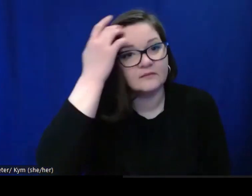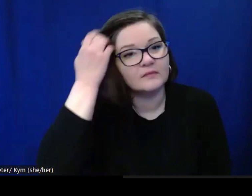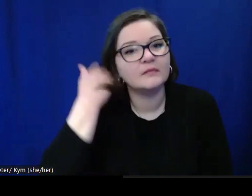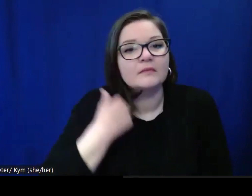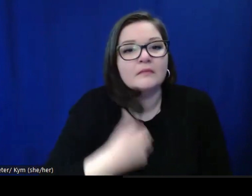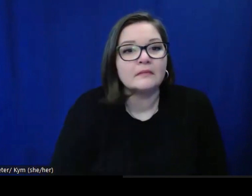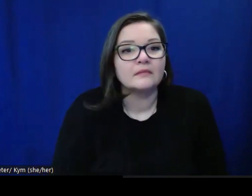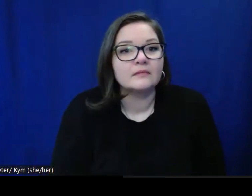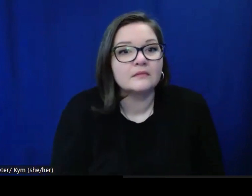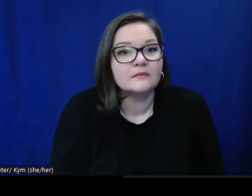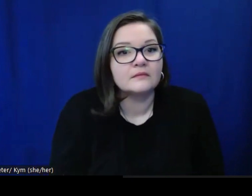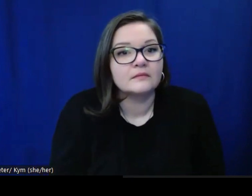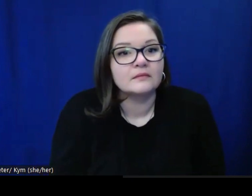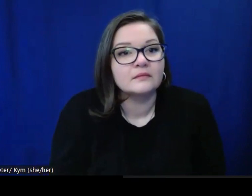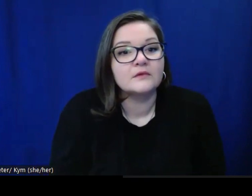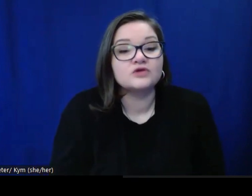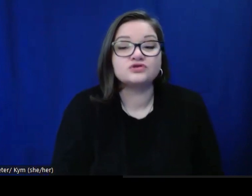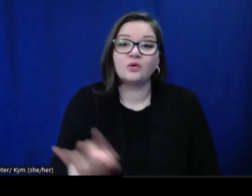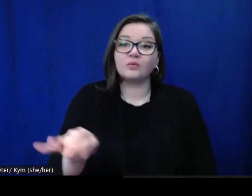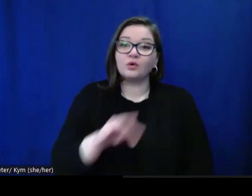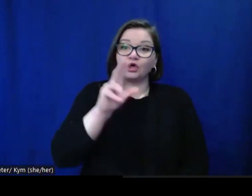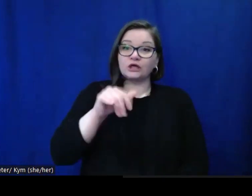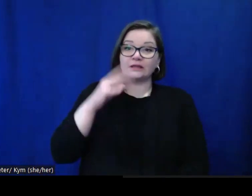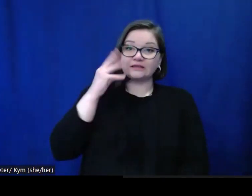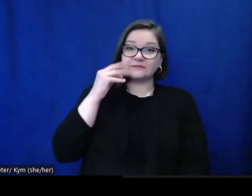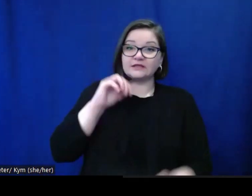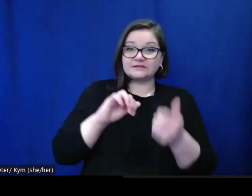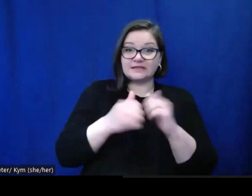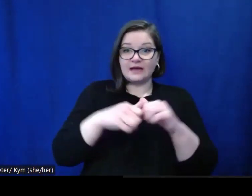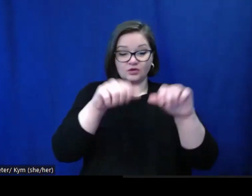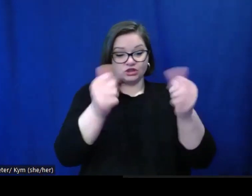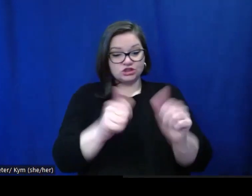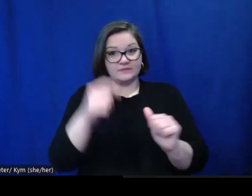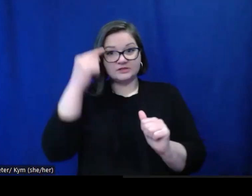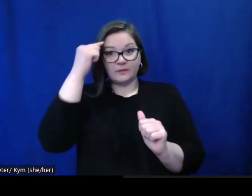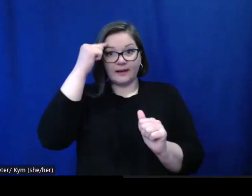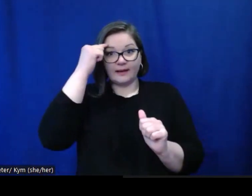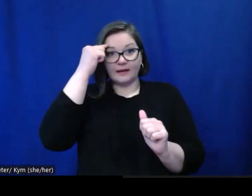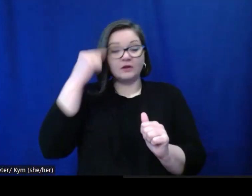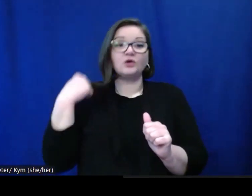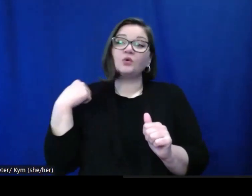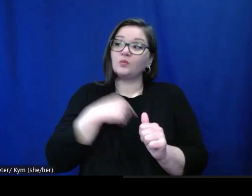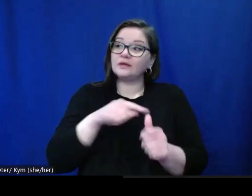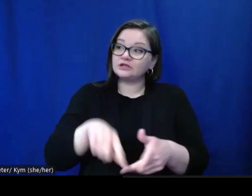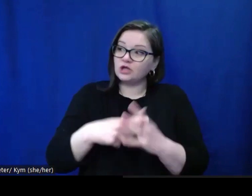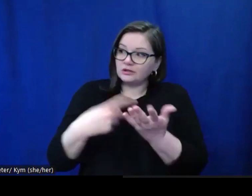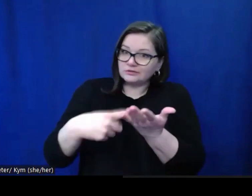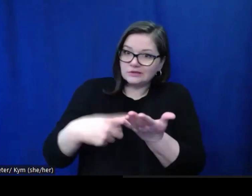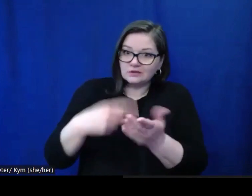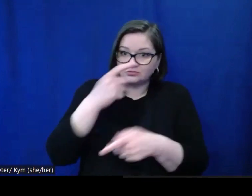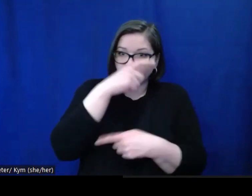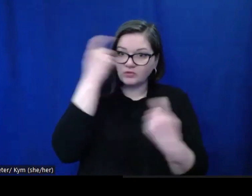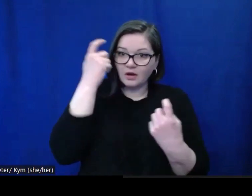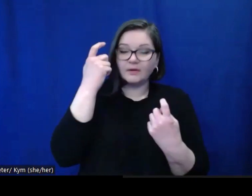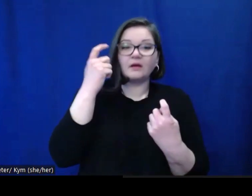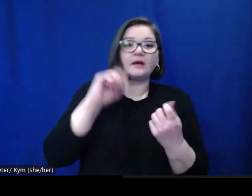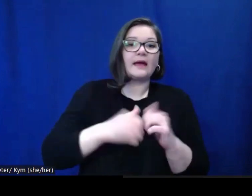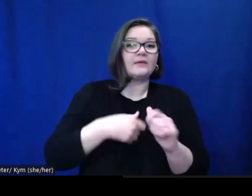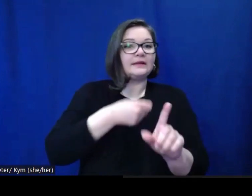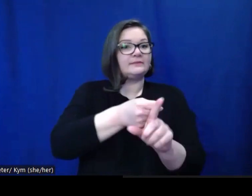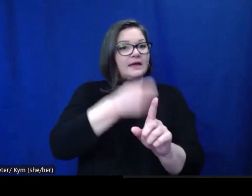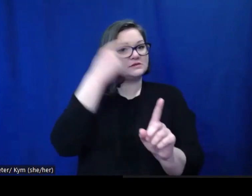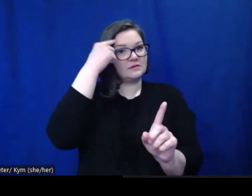So early experiences and how does it shape the brain? When we start to talk about trauma and how it affects the